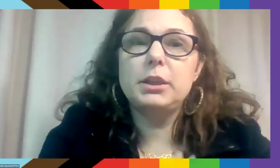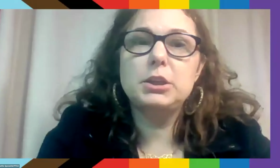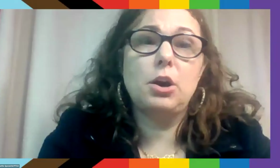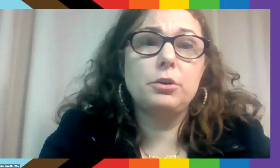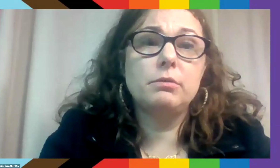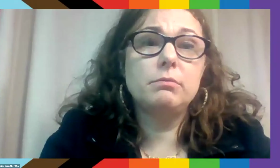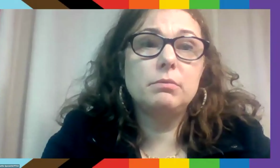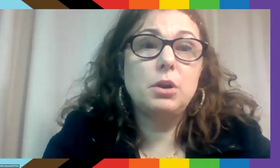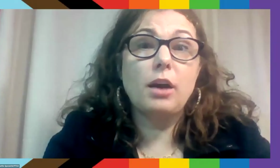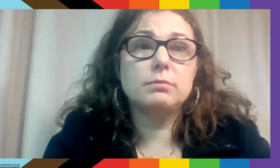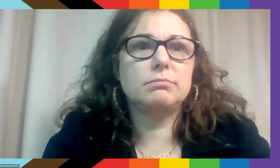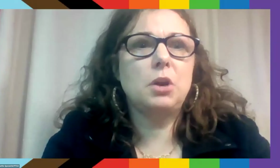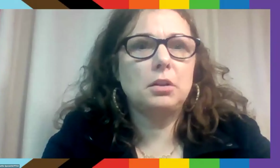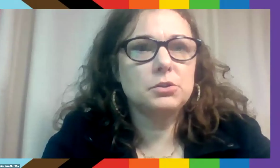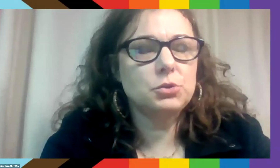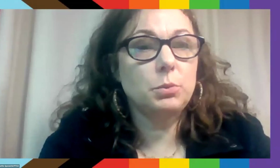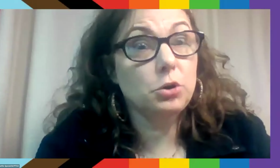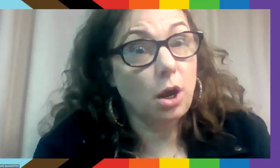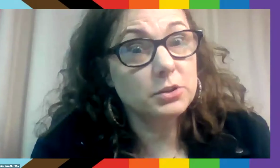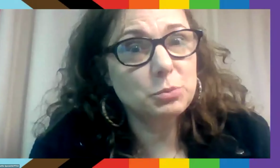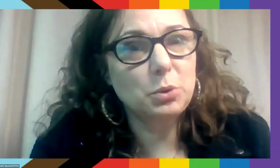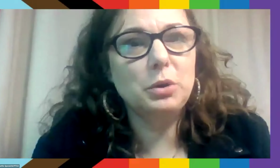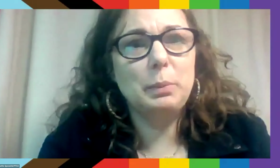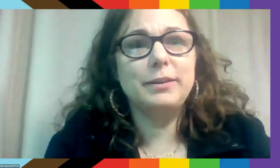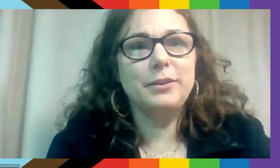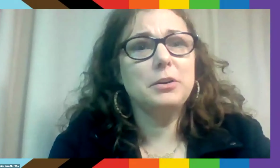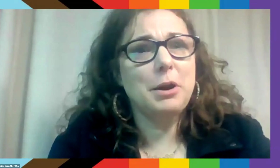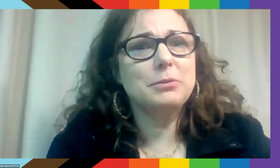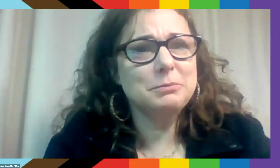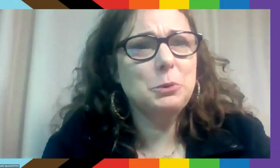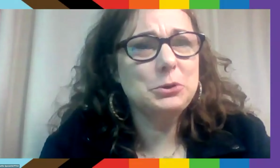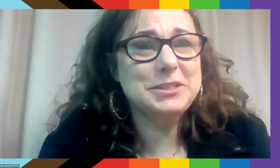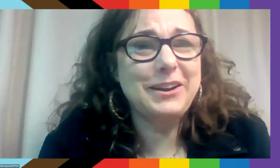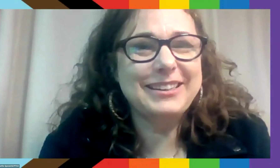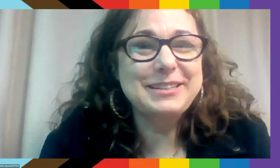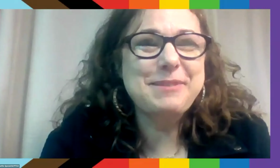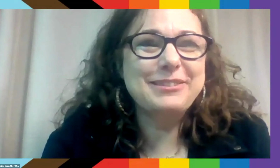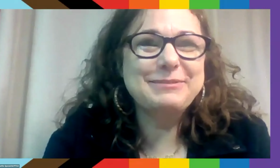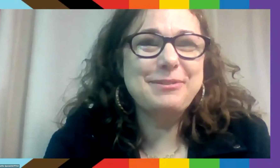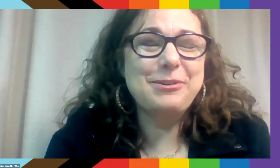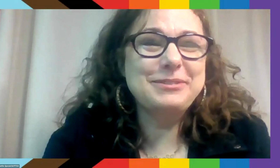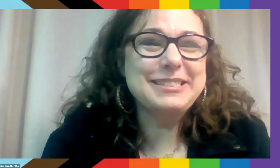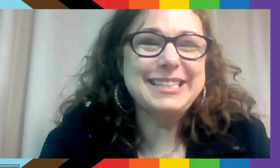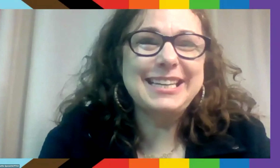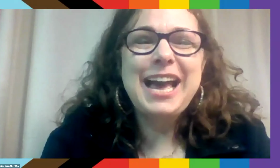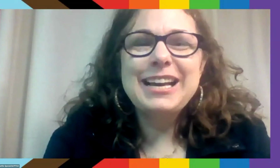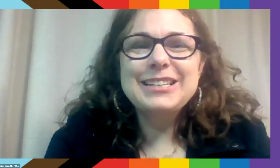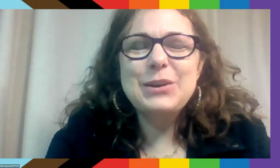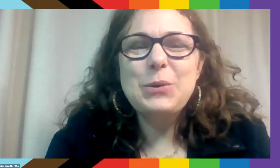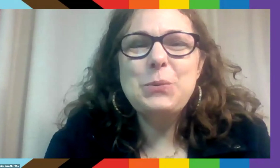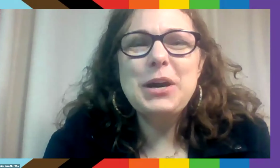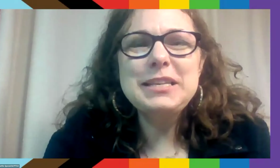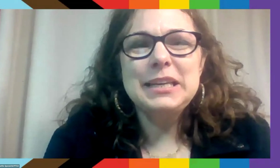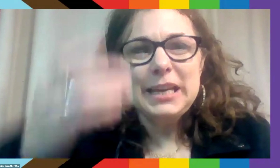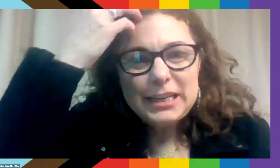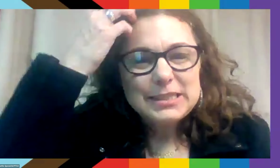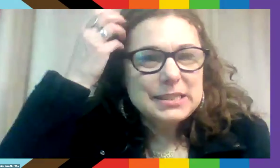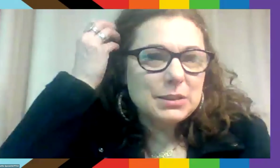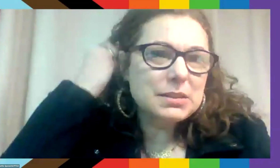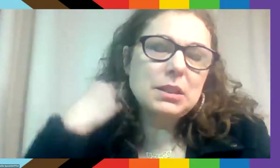we really aren't not knowledgeable. We're knowledgeable, but not about what you're talking about, obviously. yeah. So